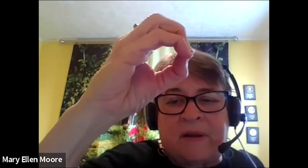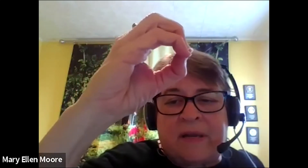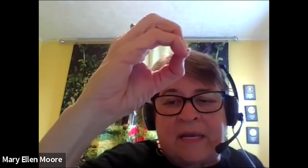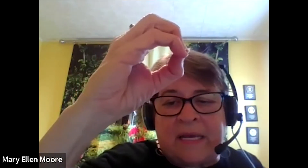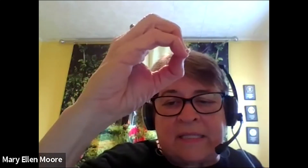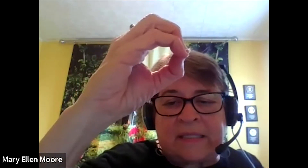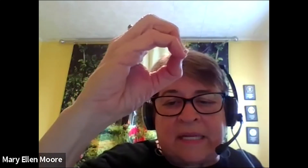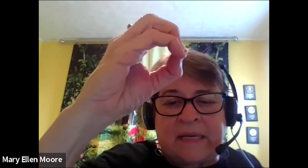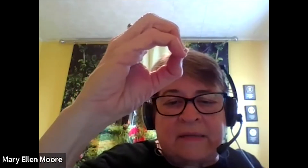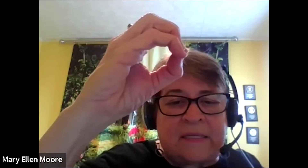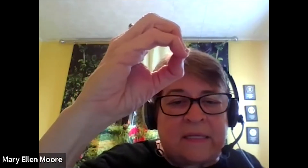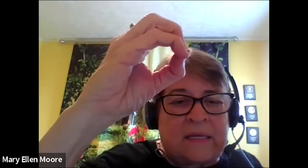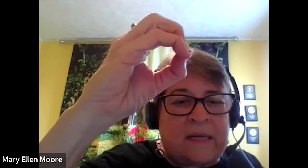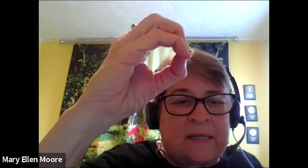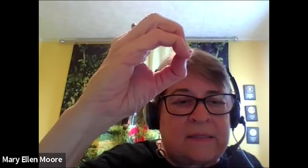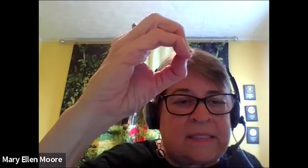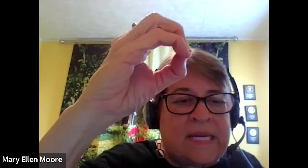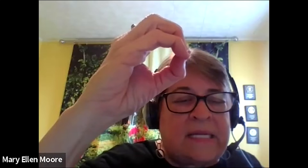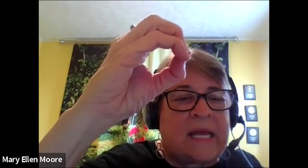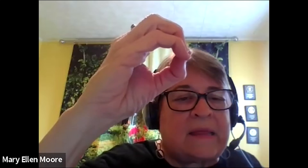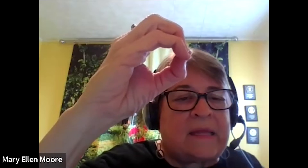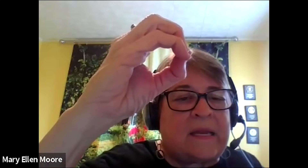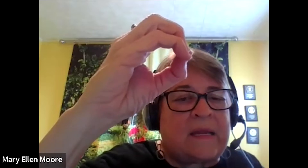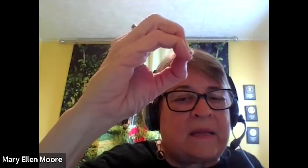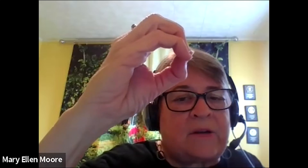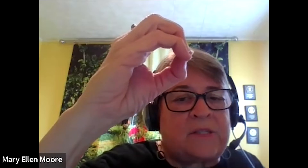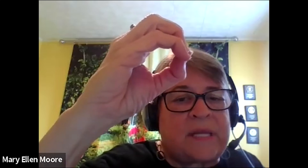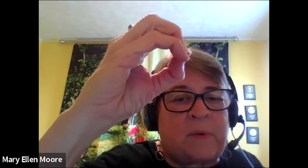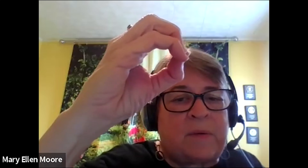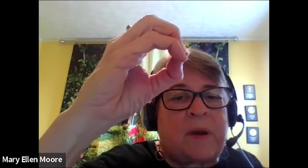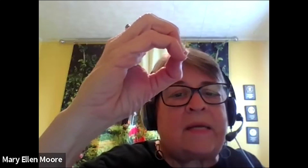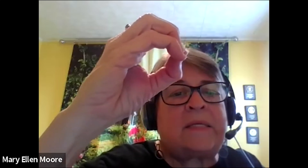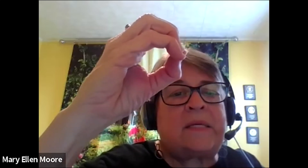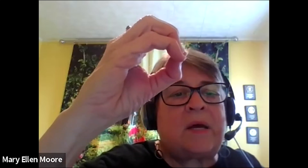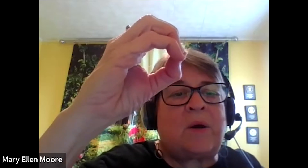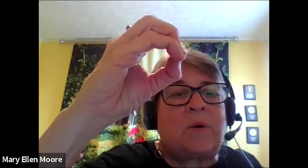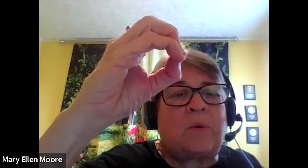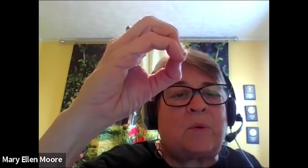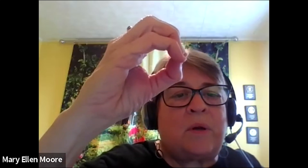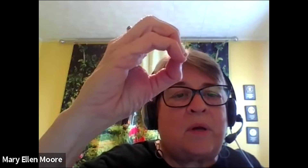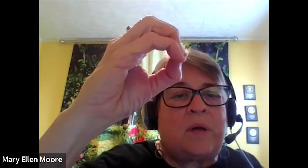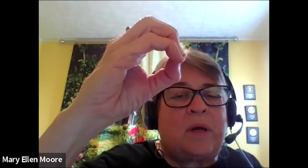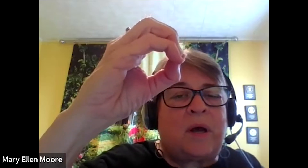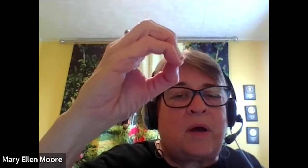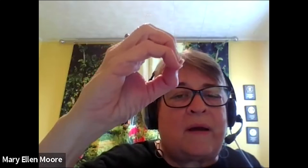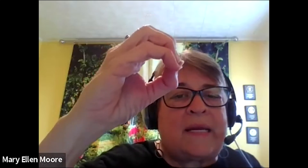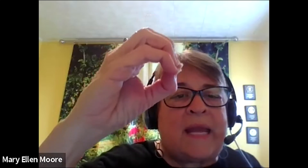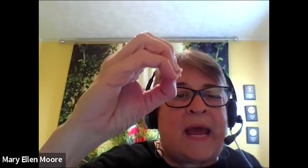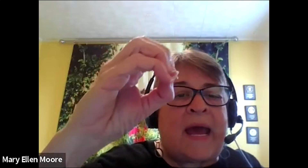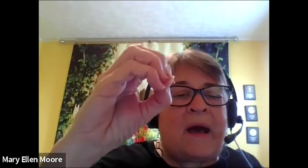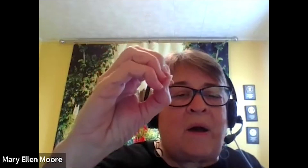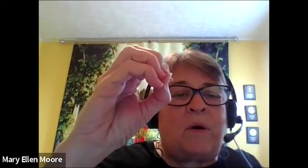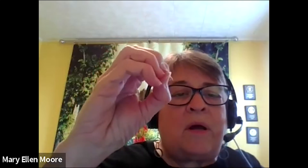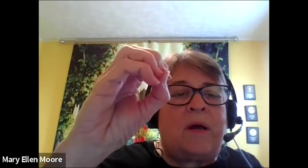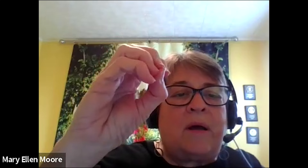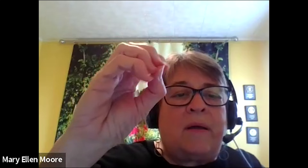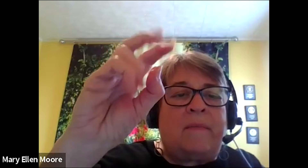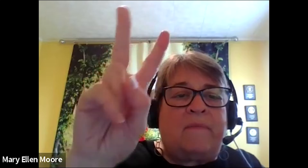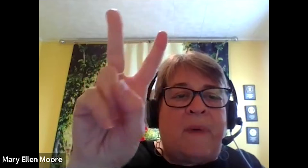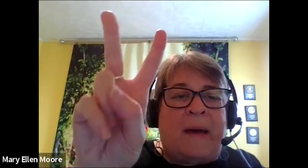very easily seen, like the letters that we write. O. All right. Now, remember